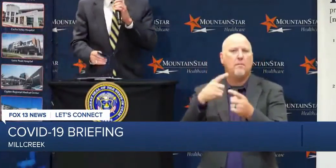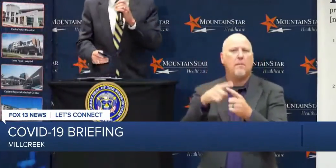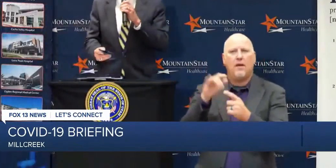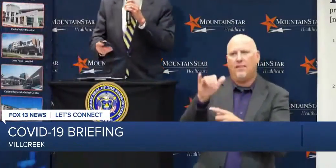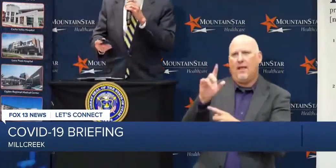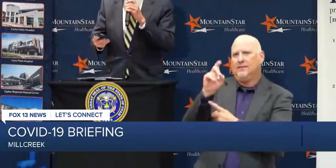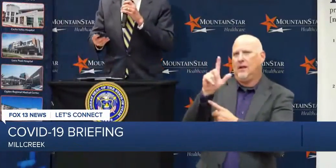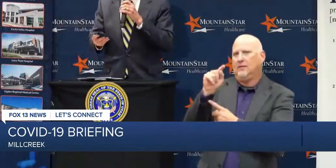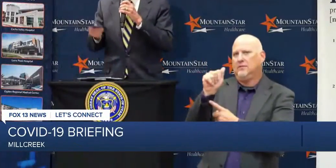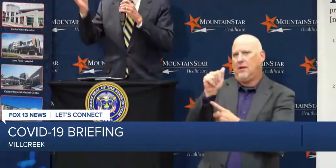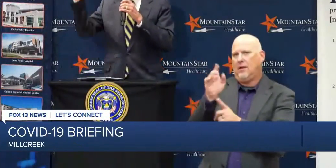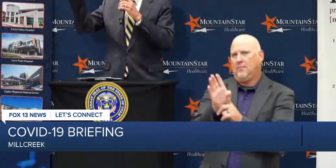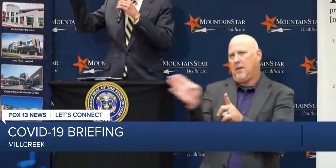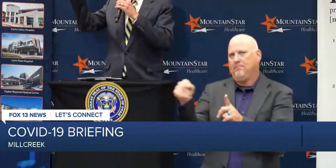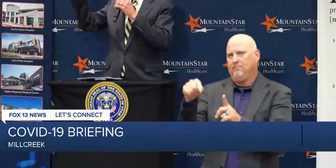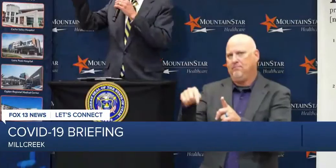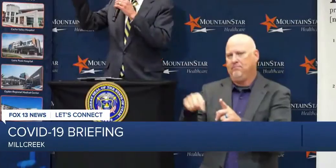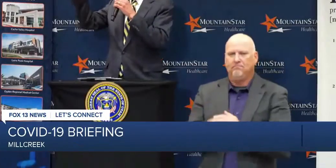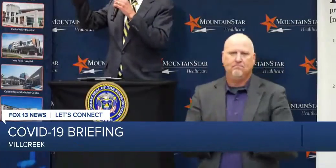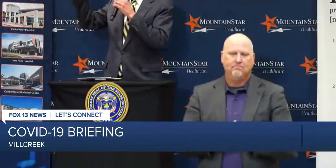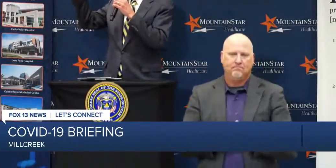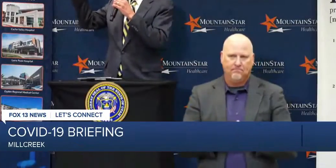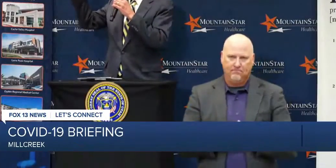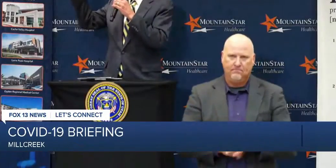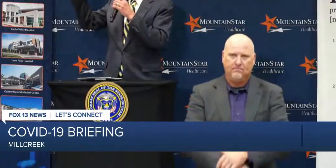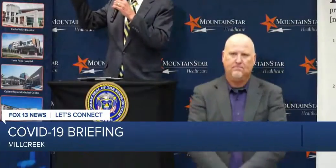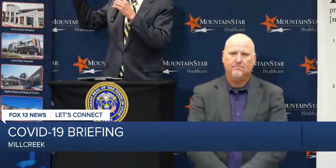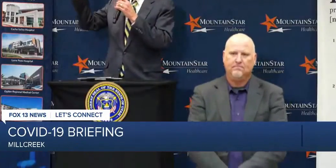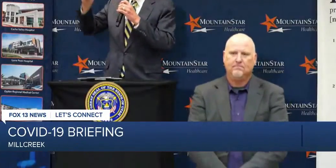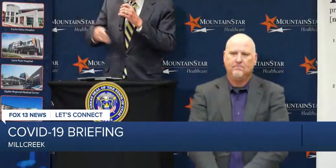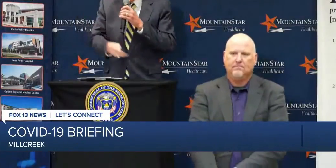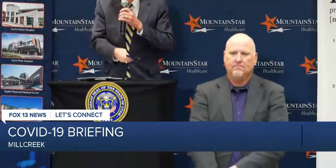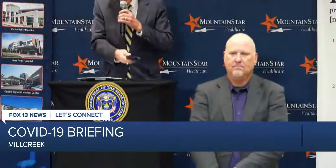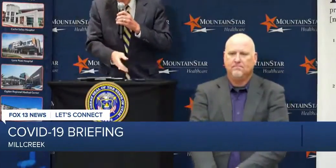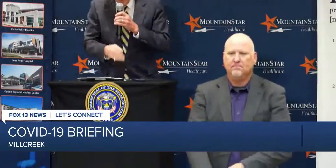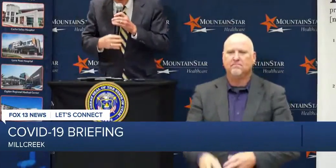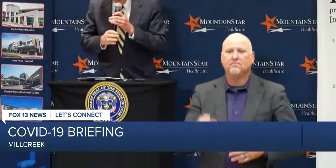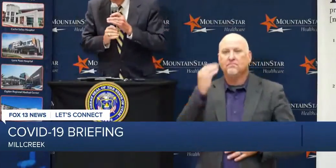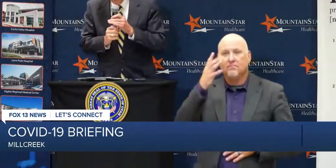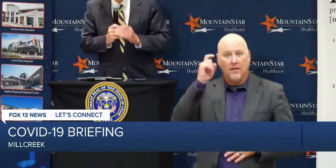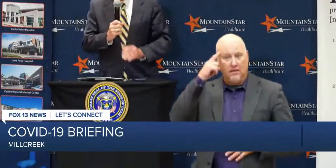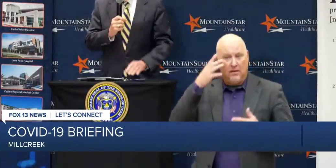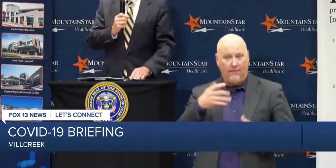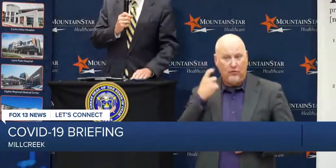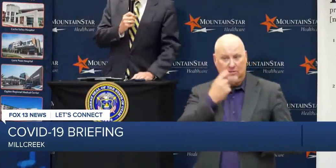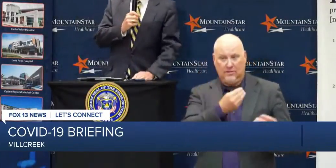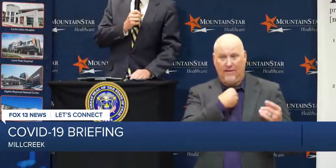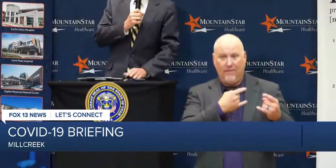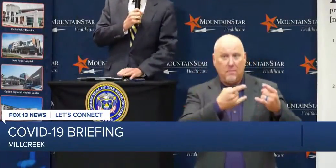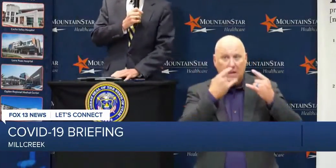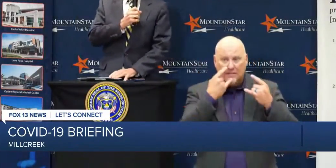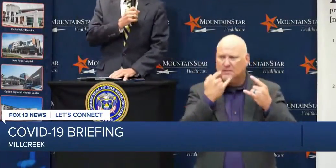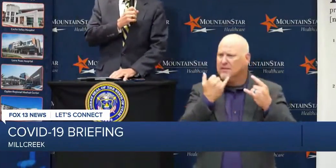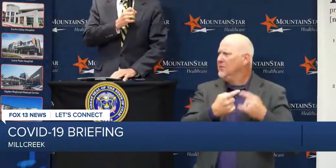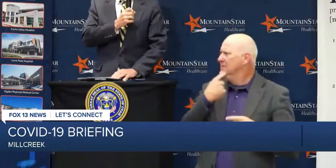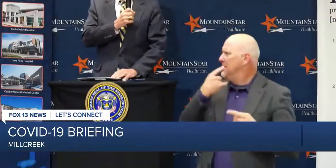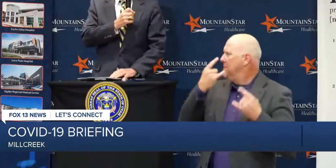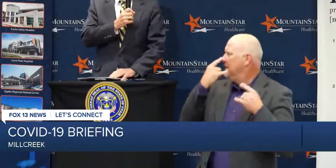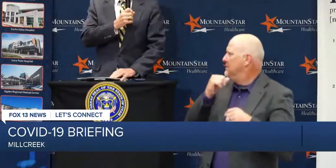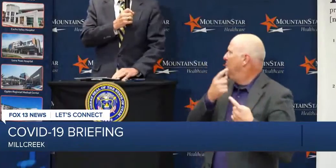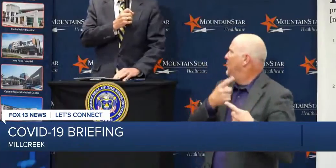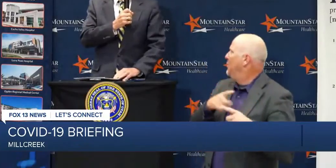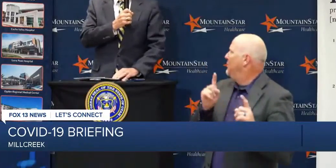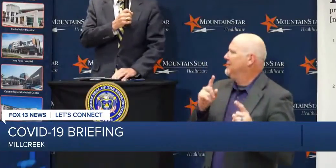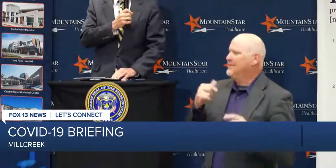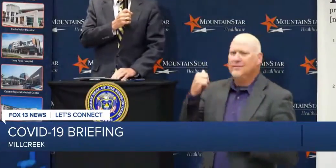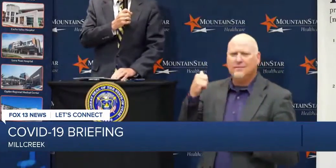Thank you, Governor. The governor gave me this mask, and now he's telling me it's not working. We want to thank St. Mark's